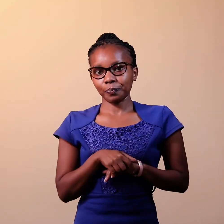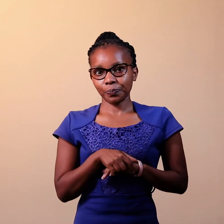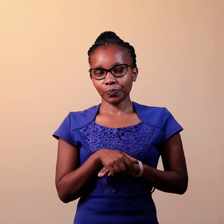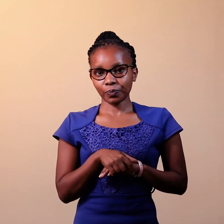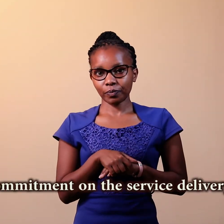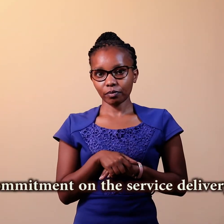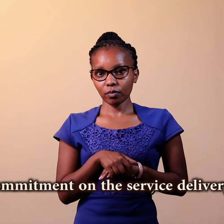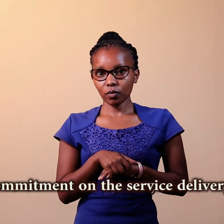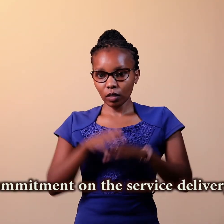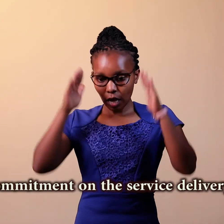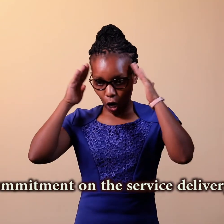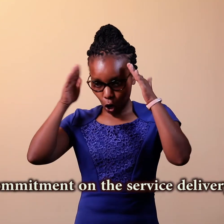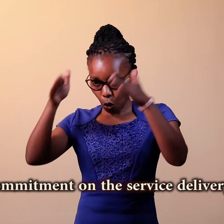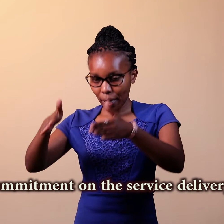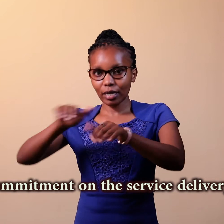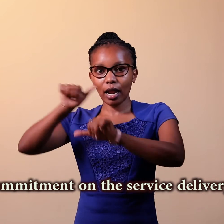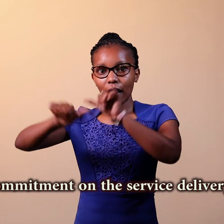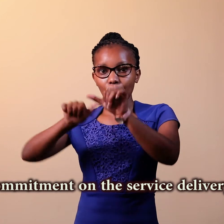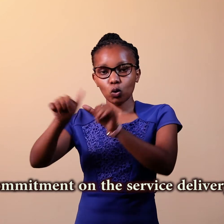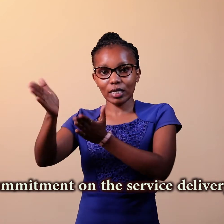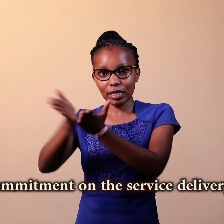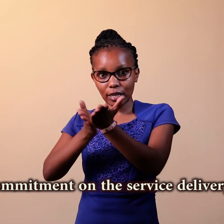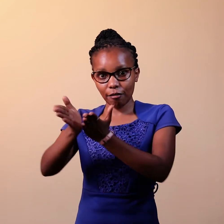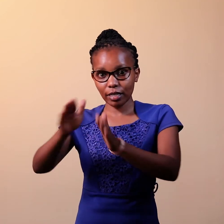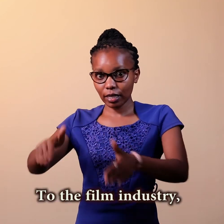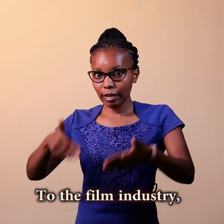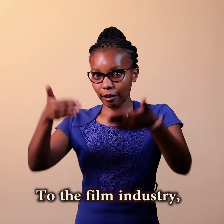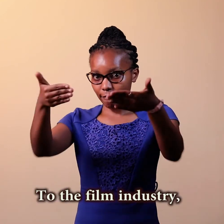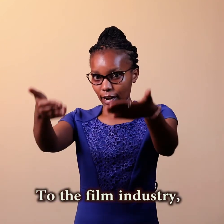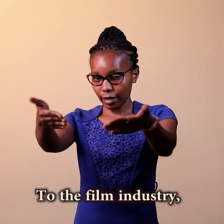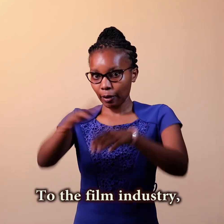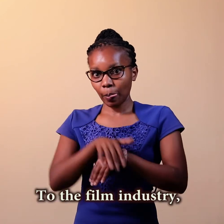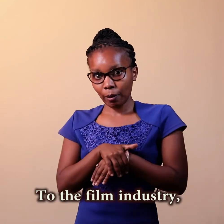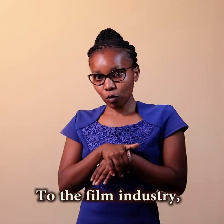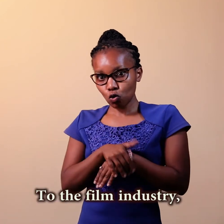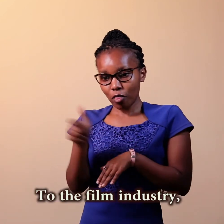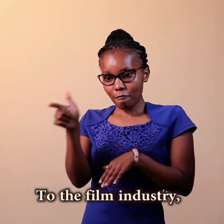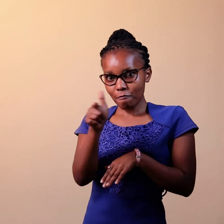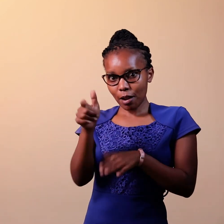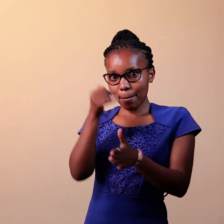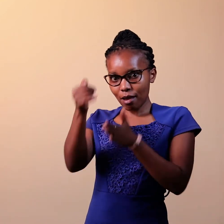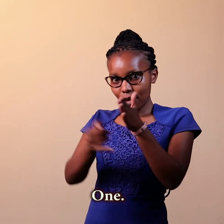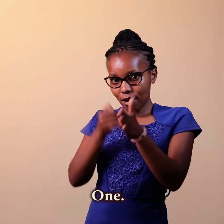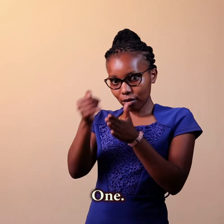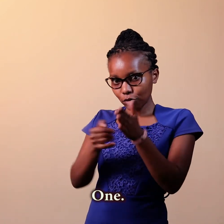Commitment on the service delivery to the film industry. Number one,